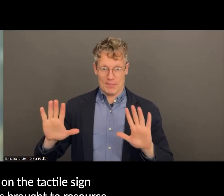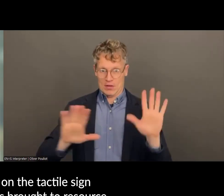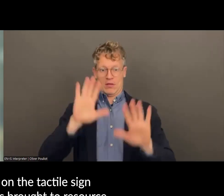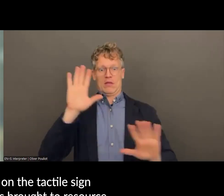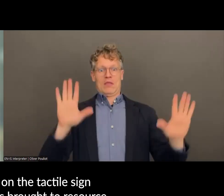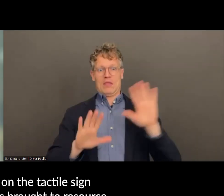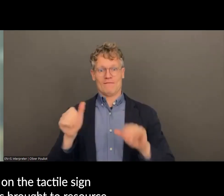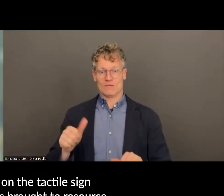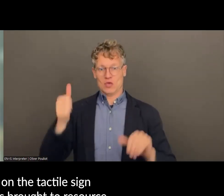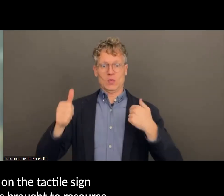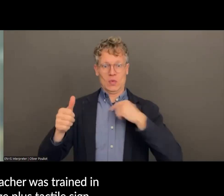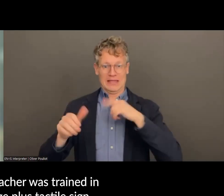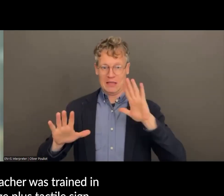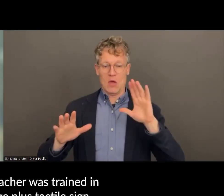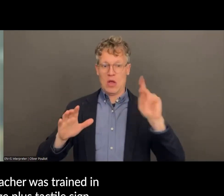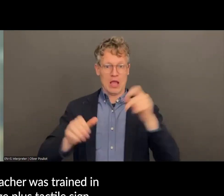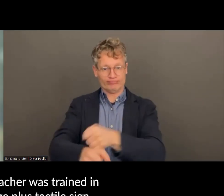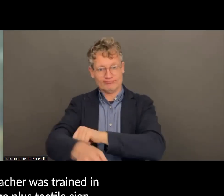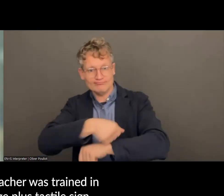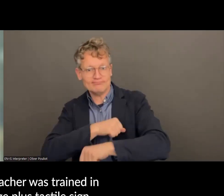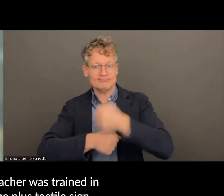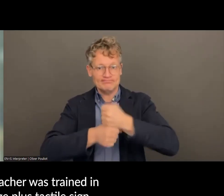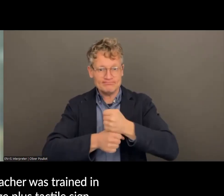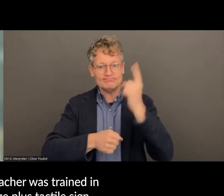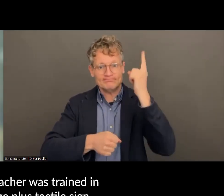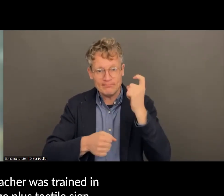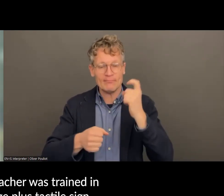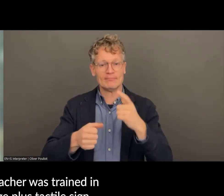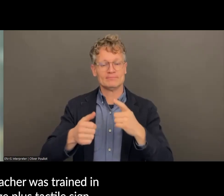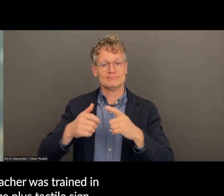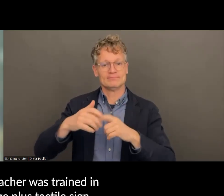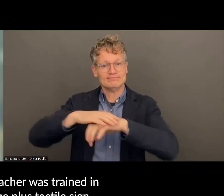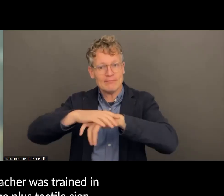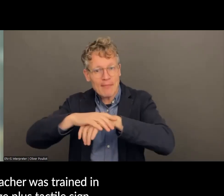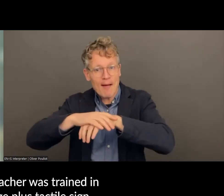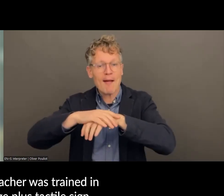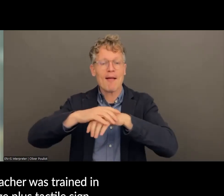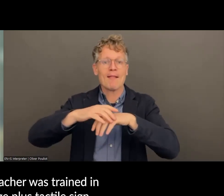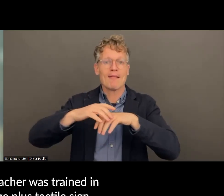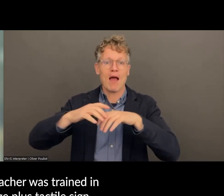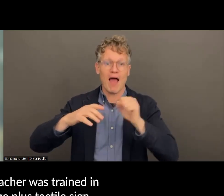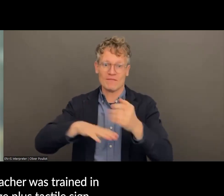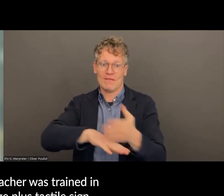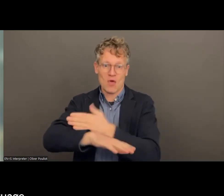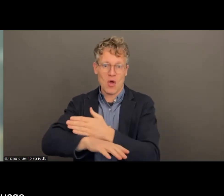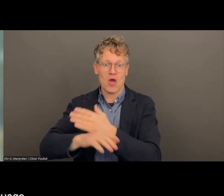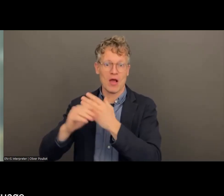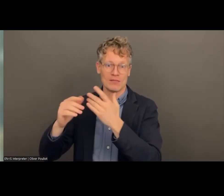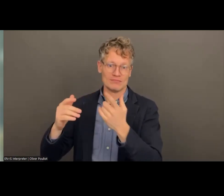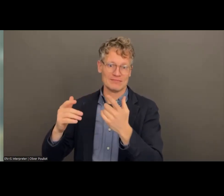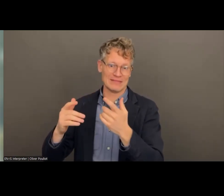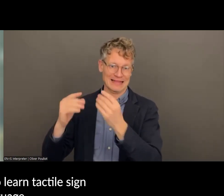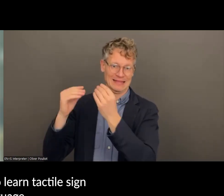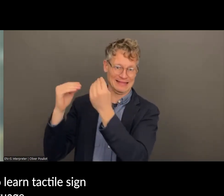lot on the tactile sign language. And he was brought to resource class where the teacher was trained on sign language plus tactile sign